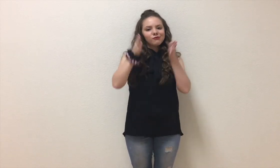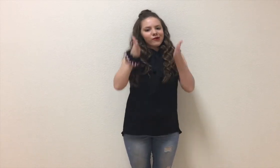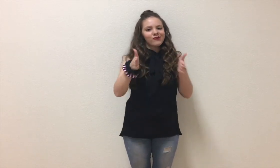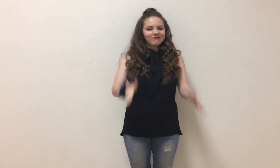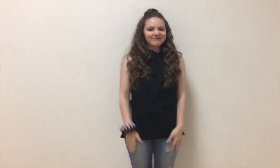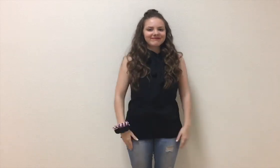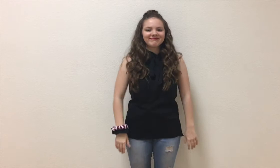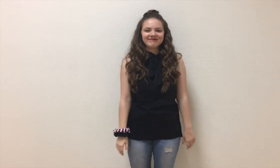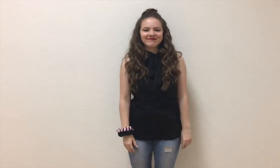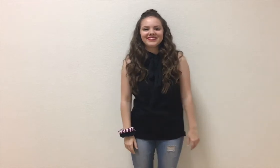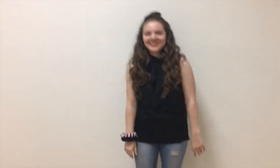interpreter.